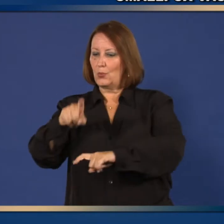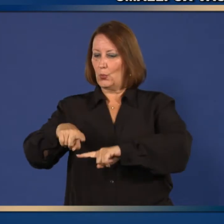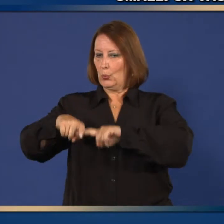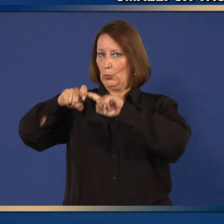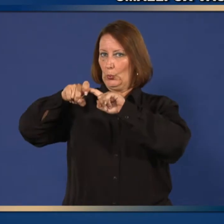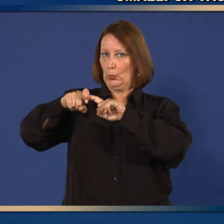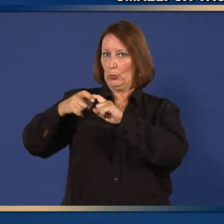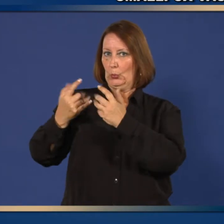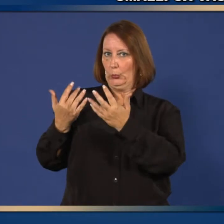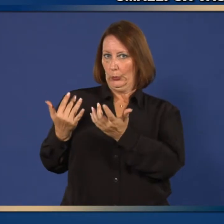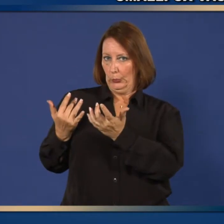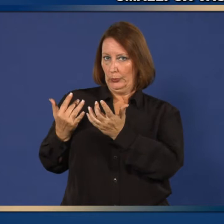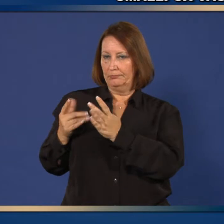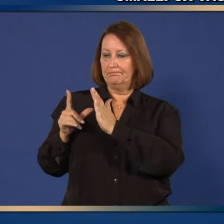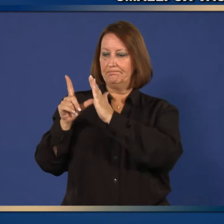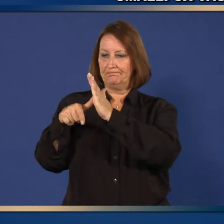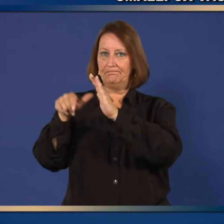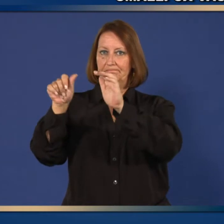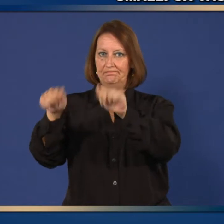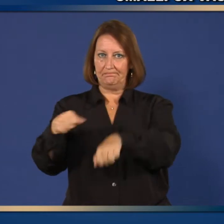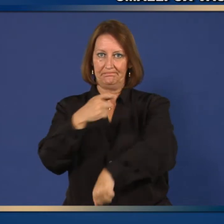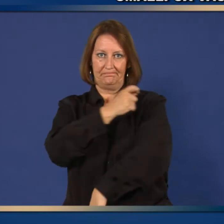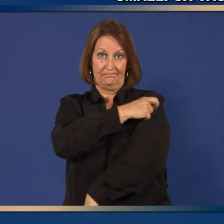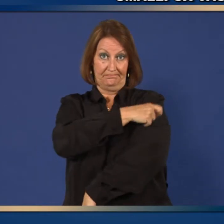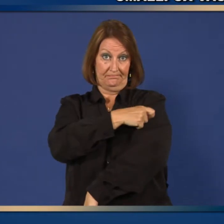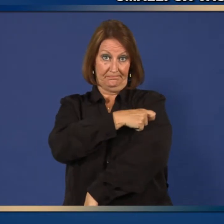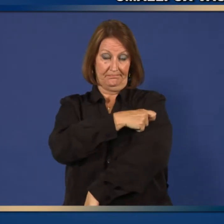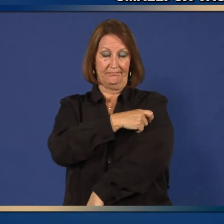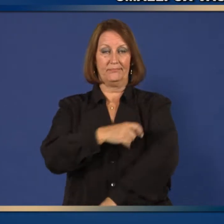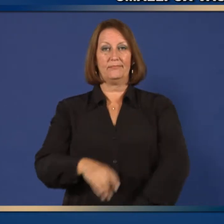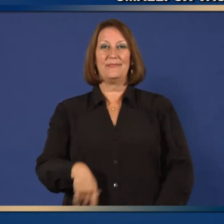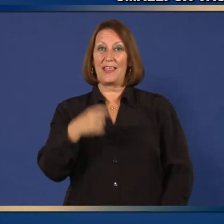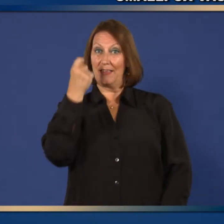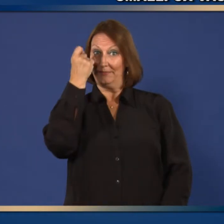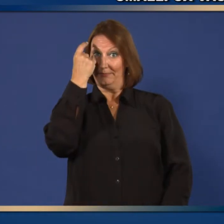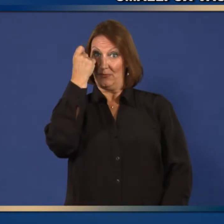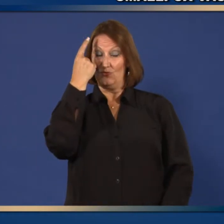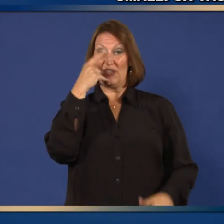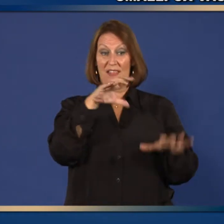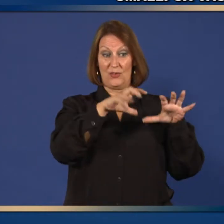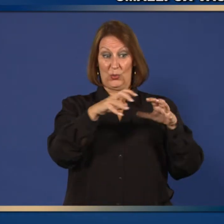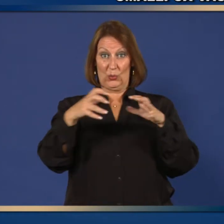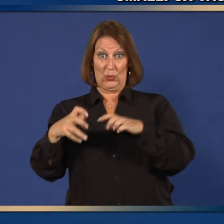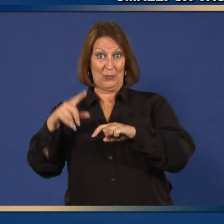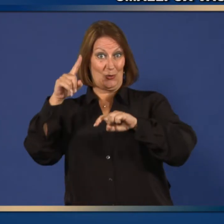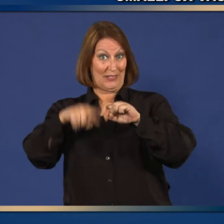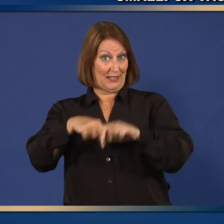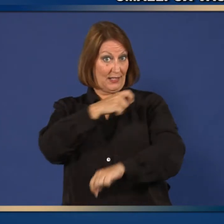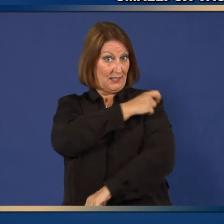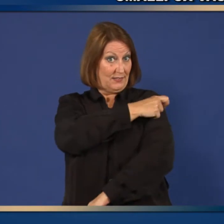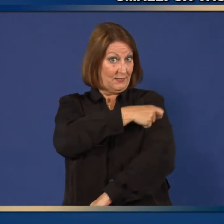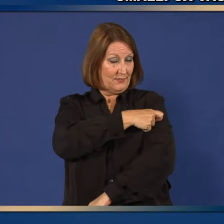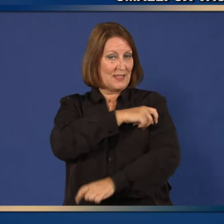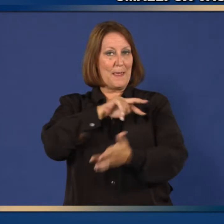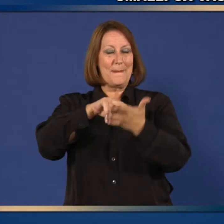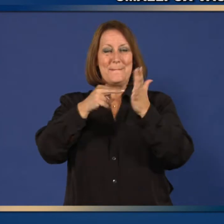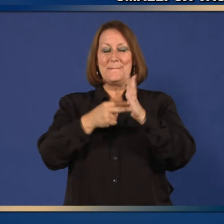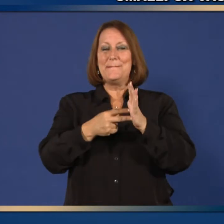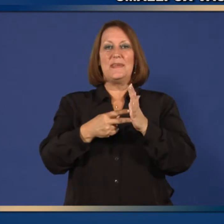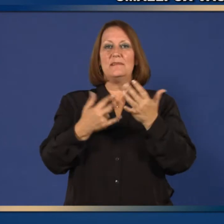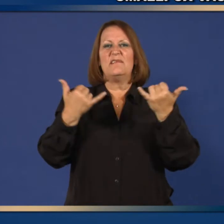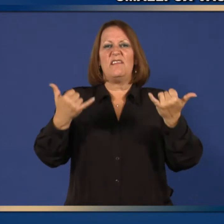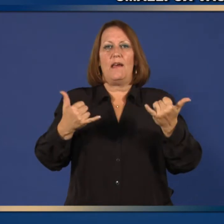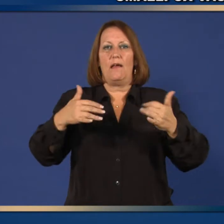When there is no smallpox outbreak, you should not get the smallpox vaccine if you have